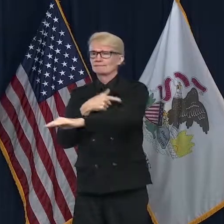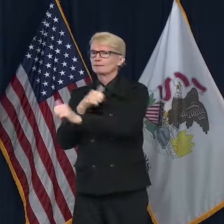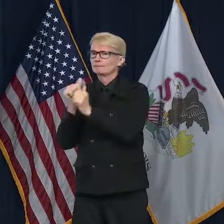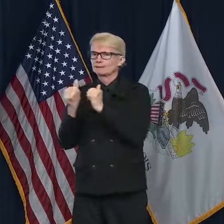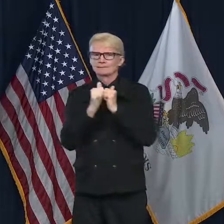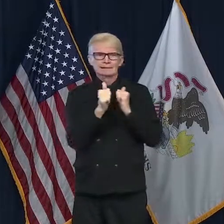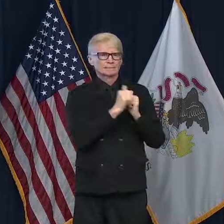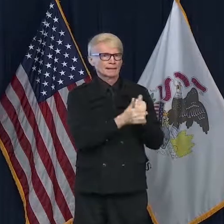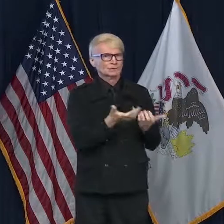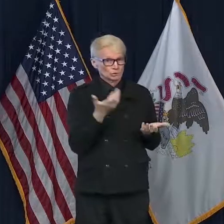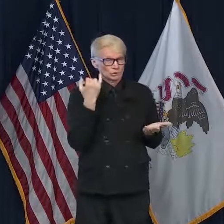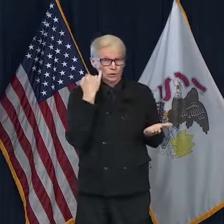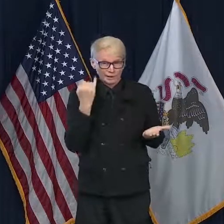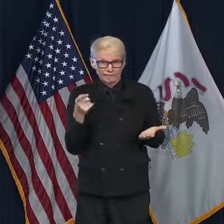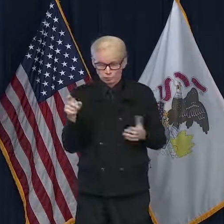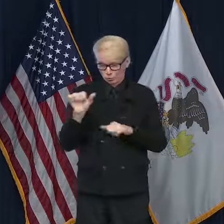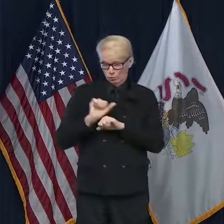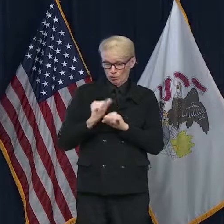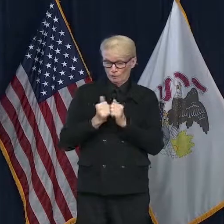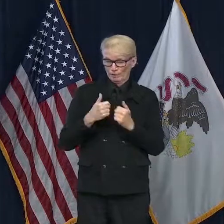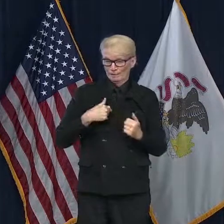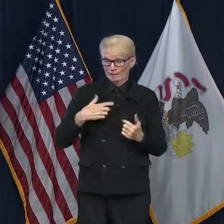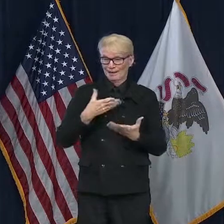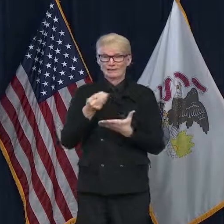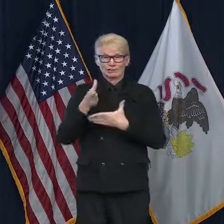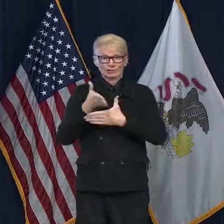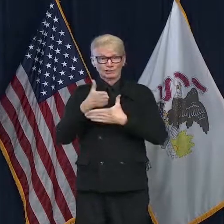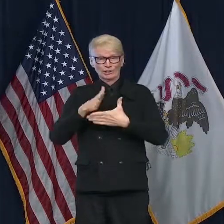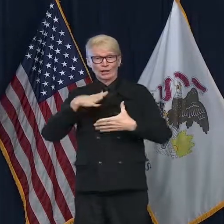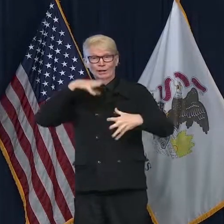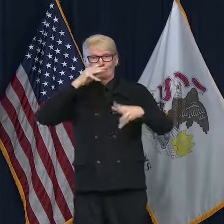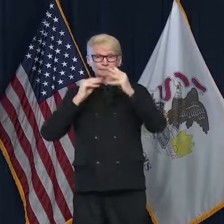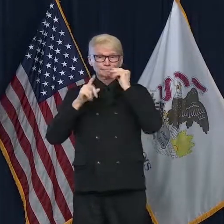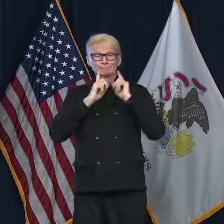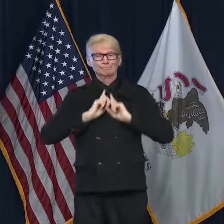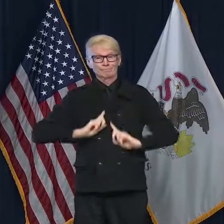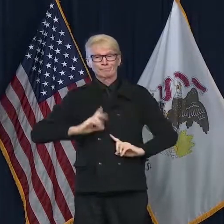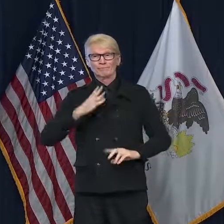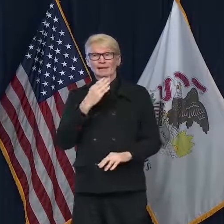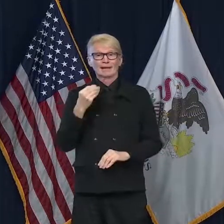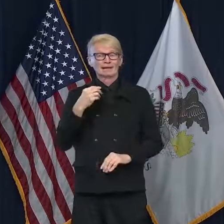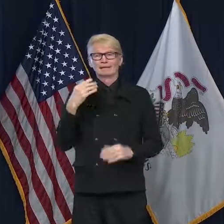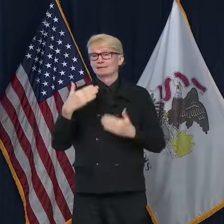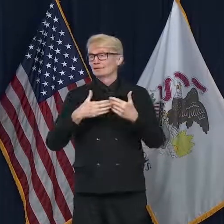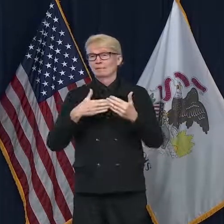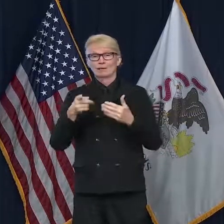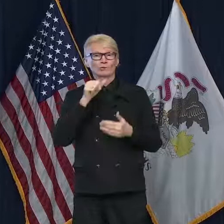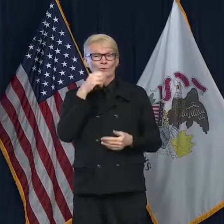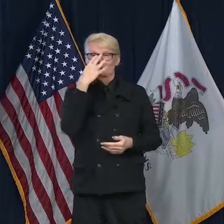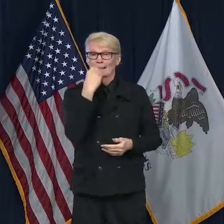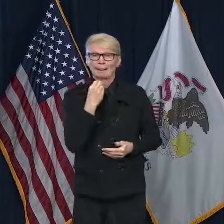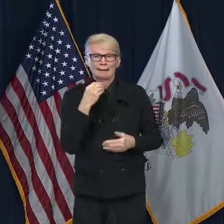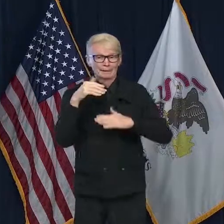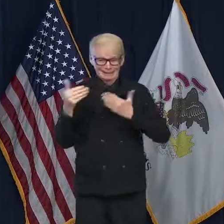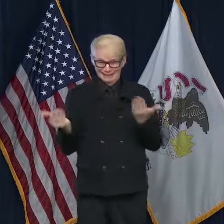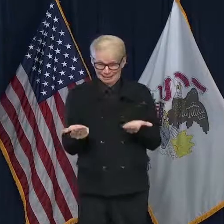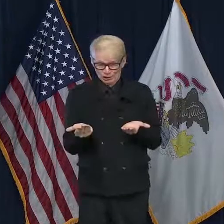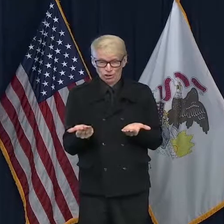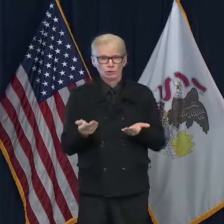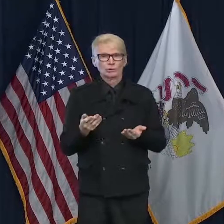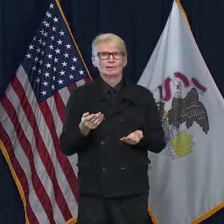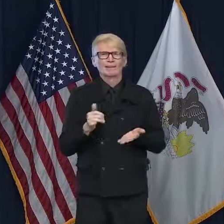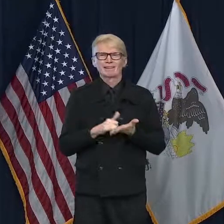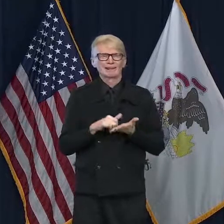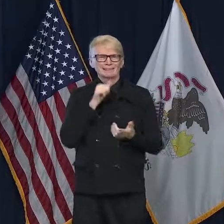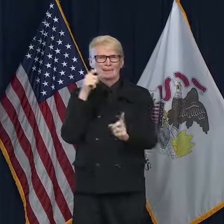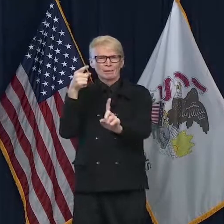between the fact that you work with me and swap air with me, but you don't put your head down in the same state with me is irrelevant and not productive